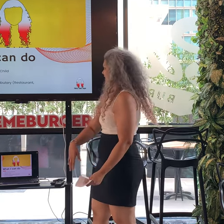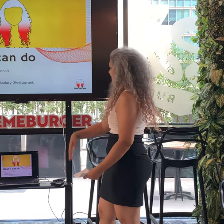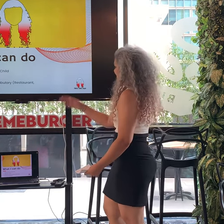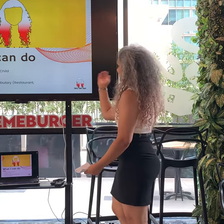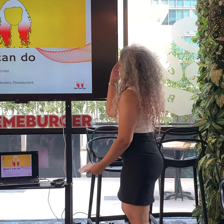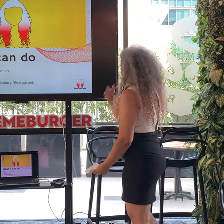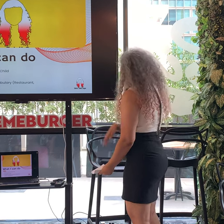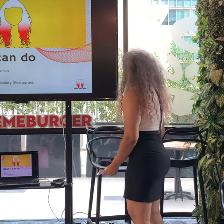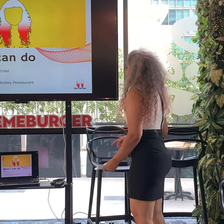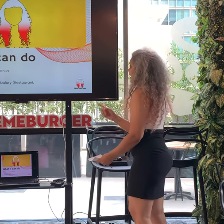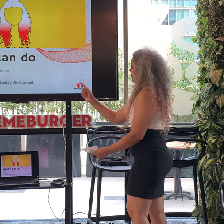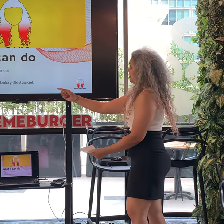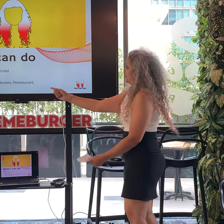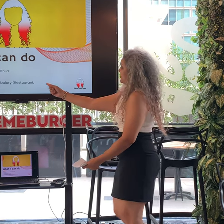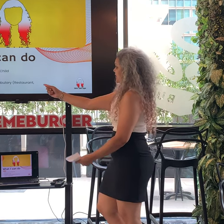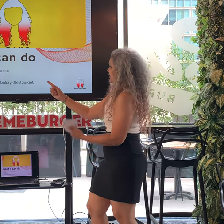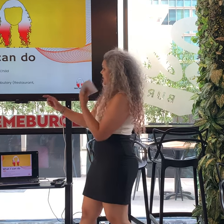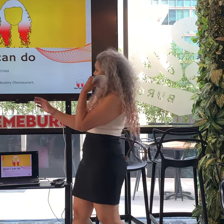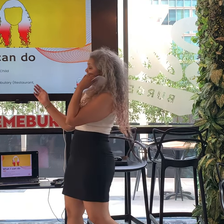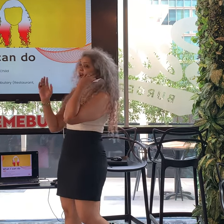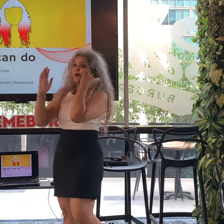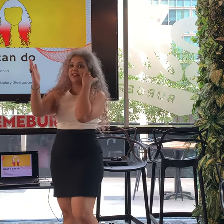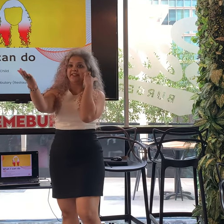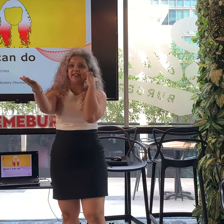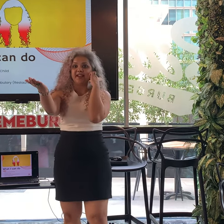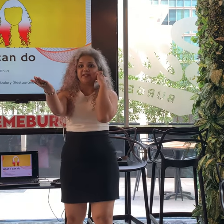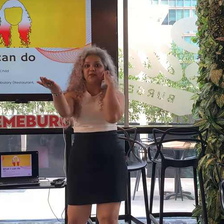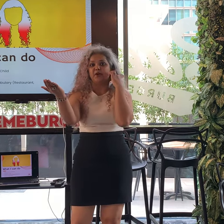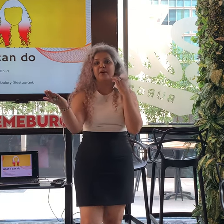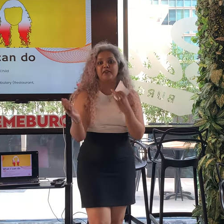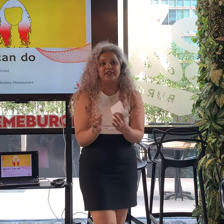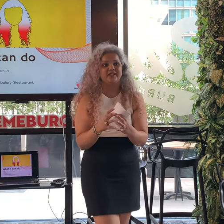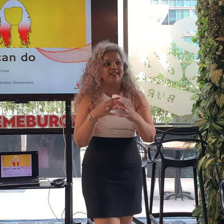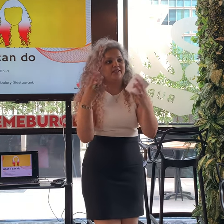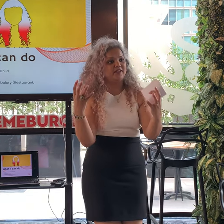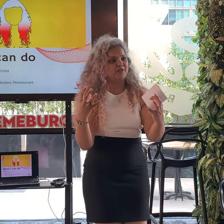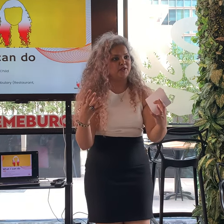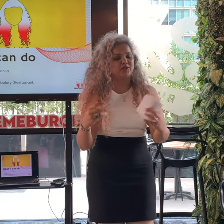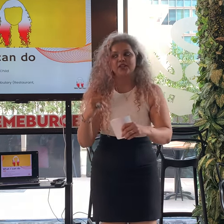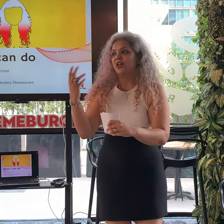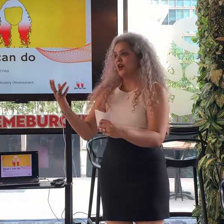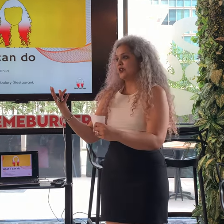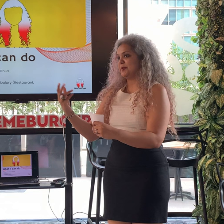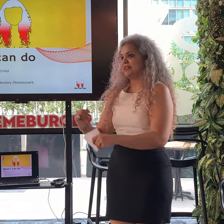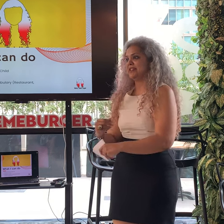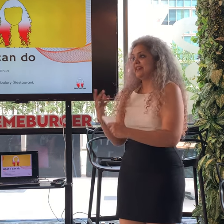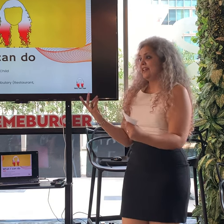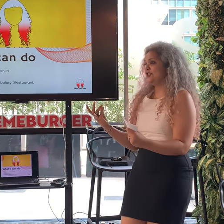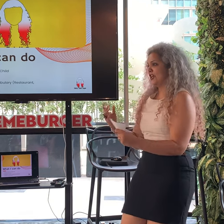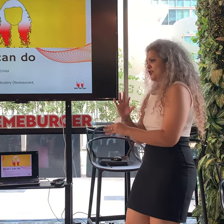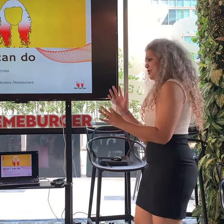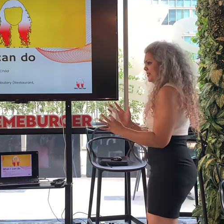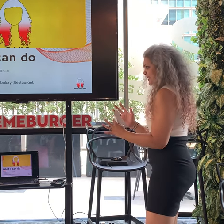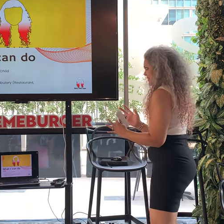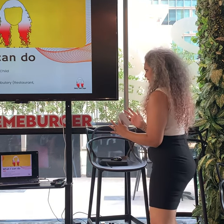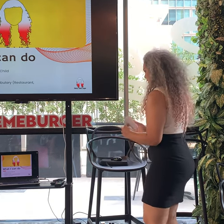training. Yeah. Professional related. How I said. As for market. Like restaurant. Hospital. Injection. Things like that.